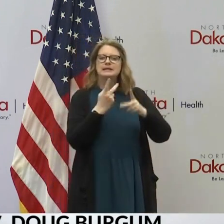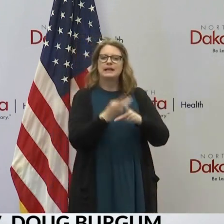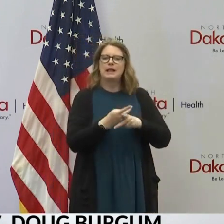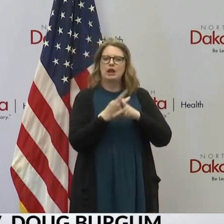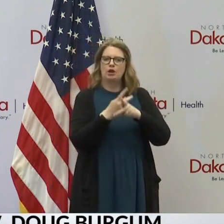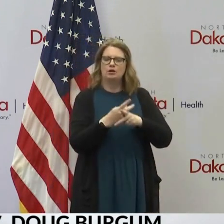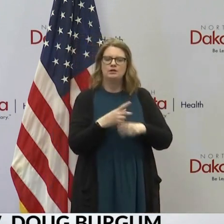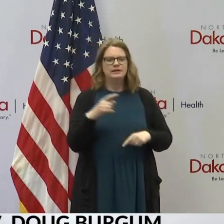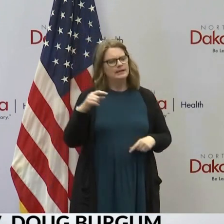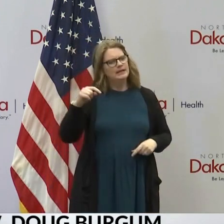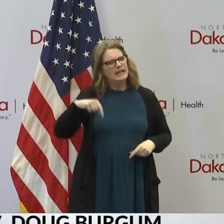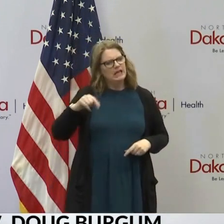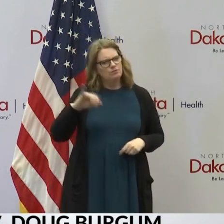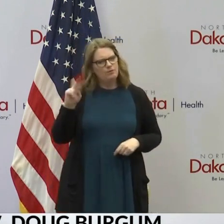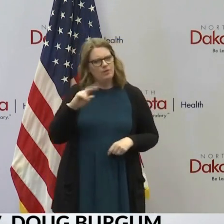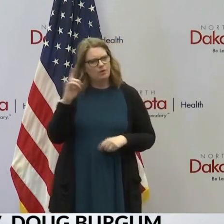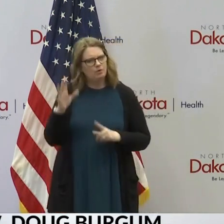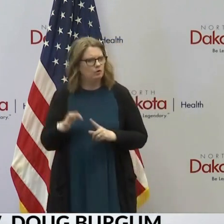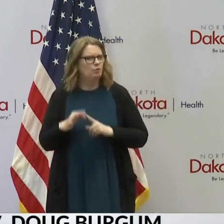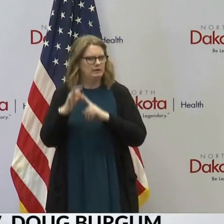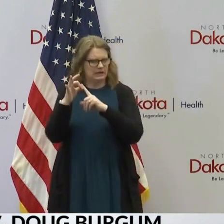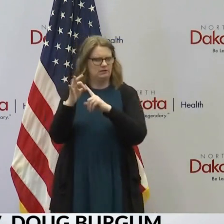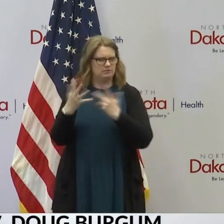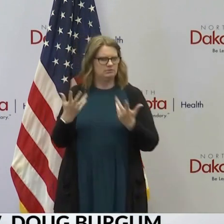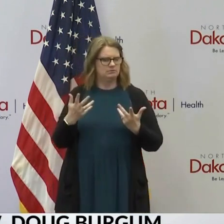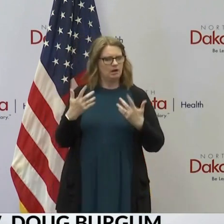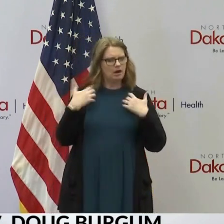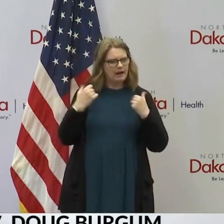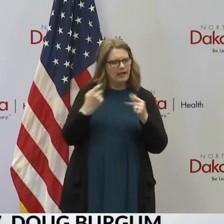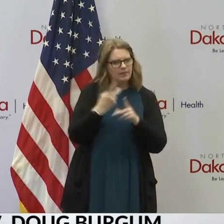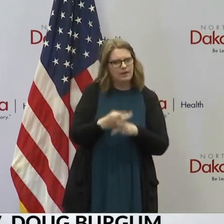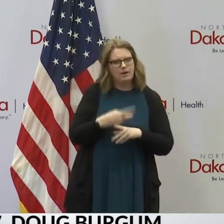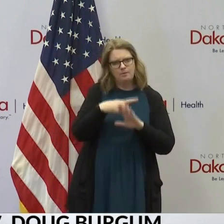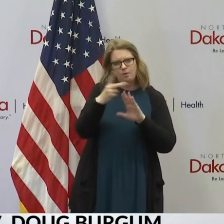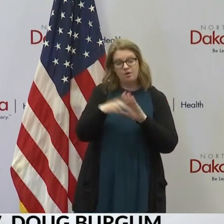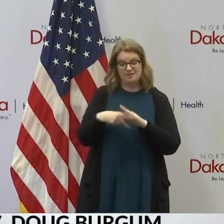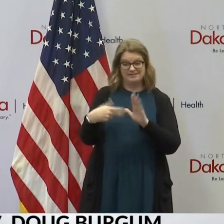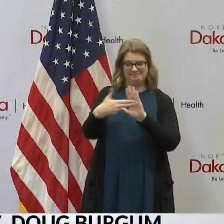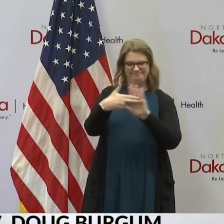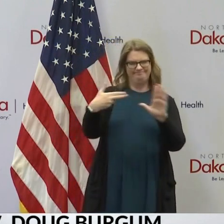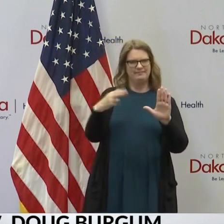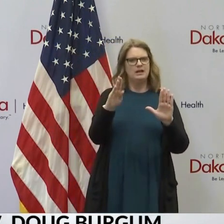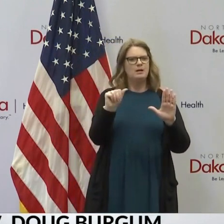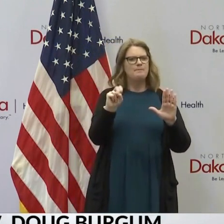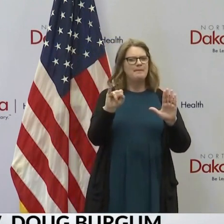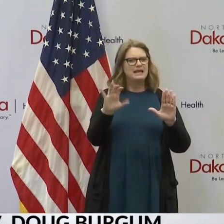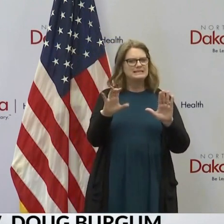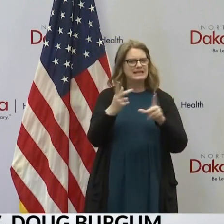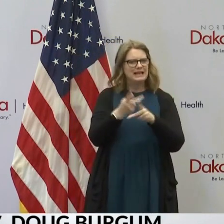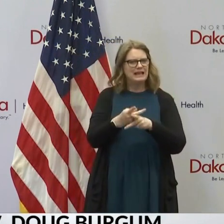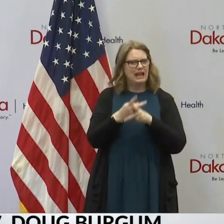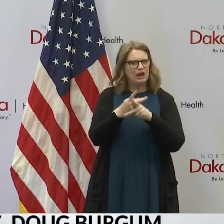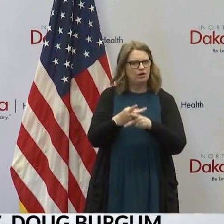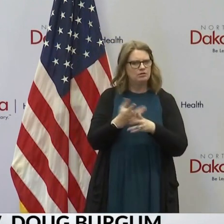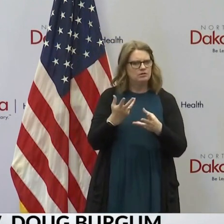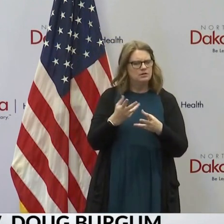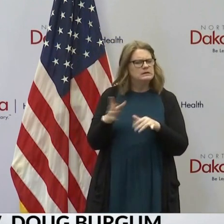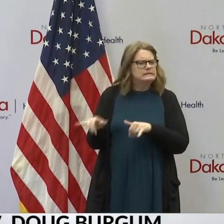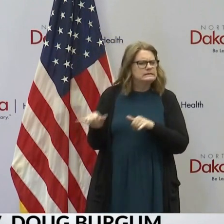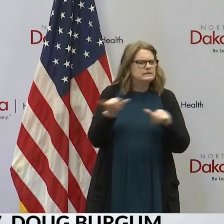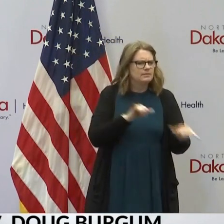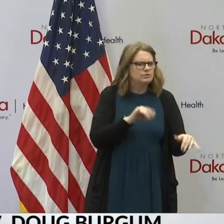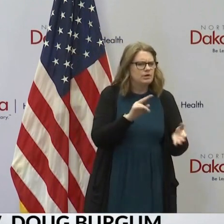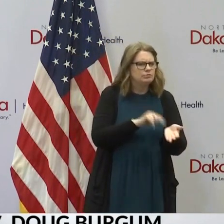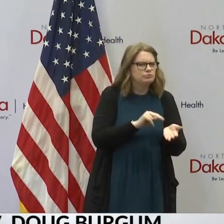is unique that we have a healthcare model and healthcare program actually called Basic Care. A basic care facility is similar to a nursing